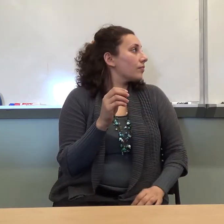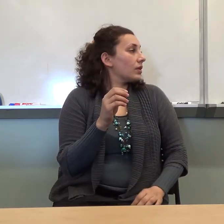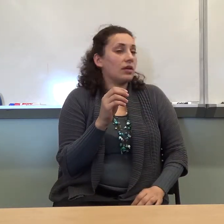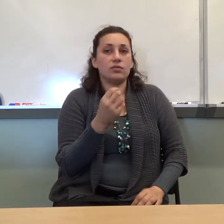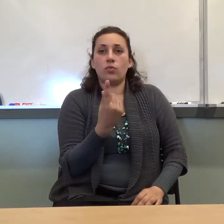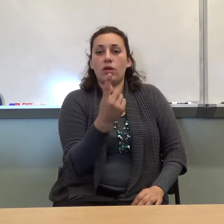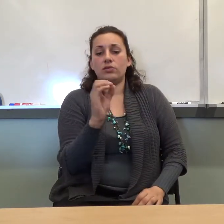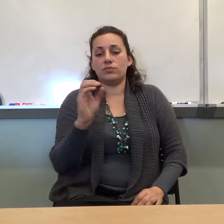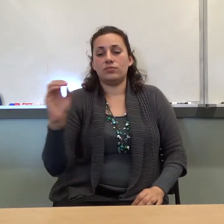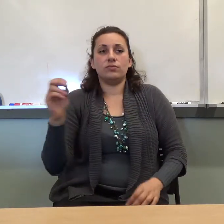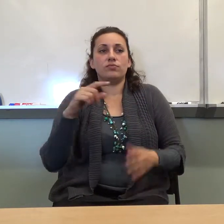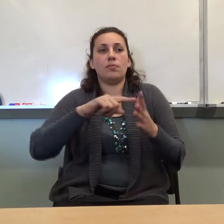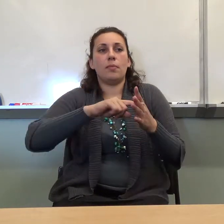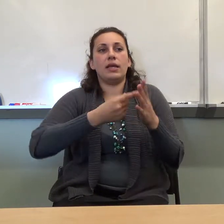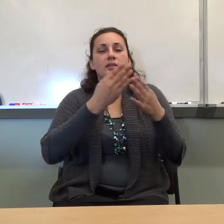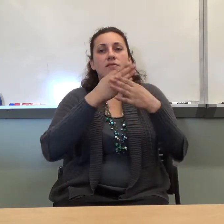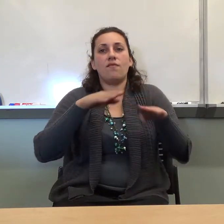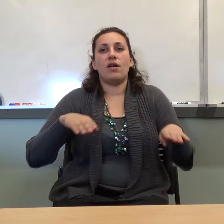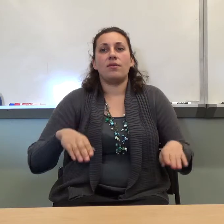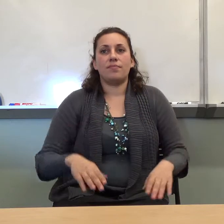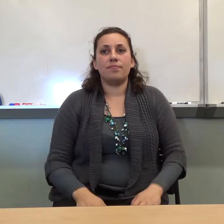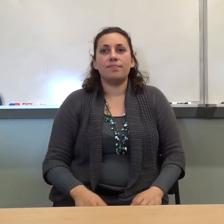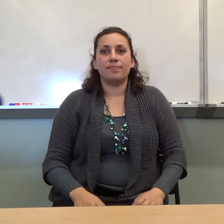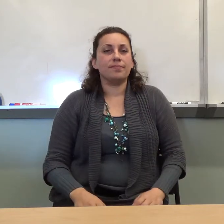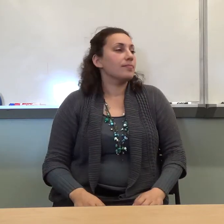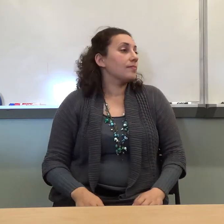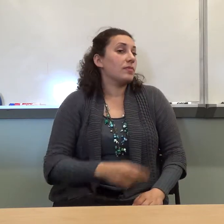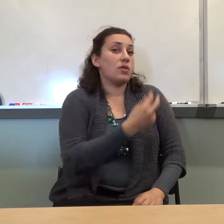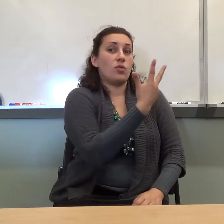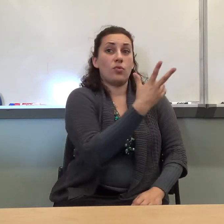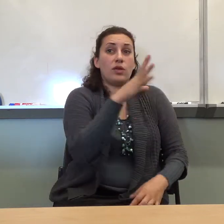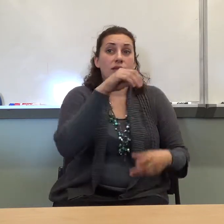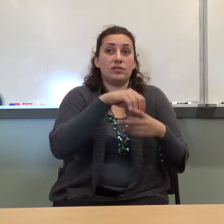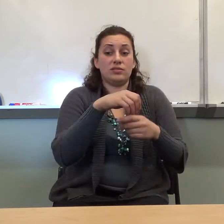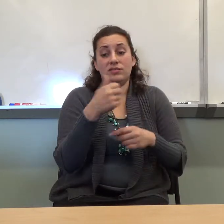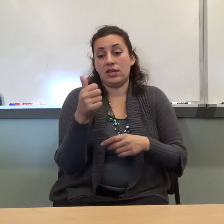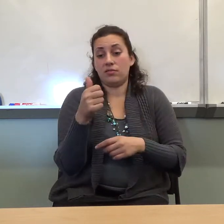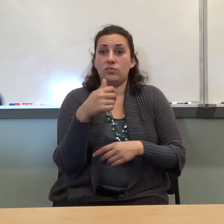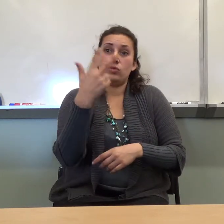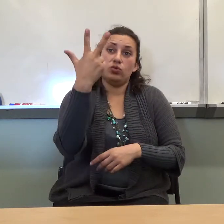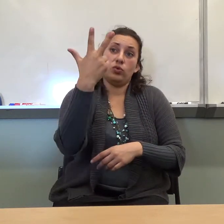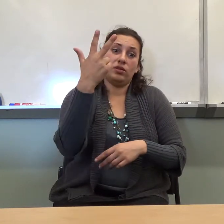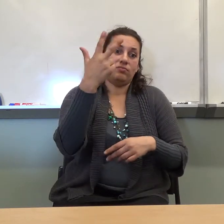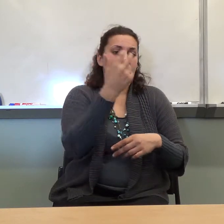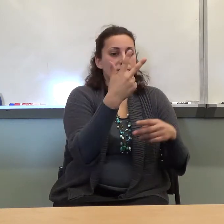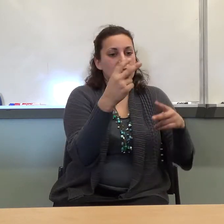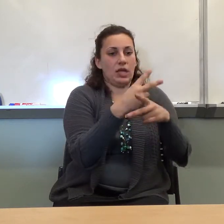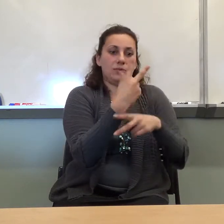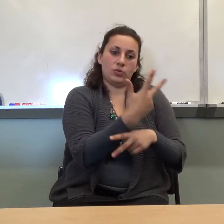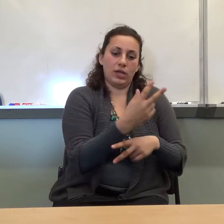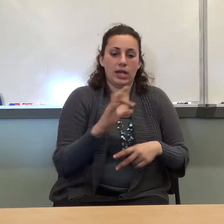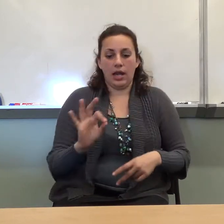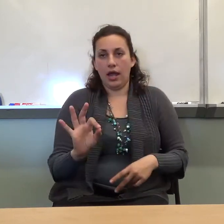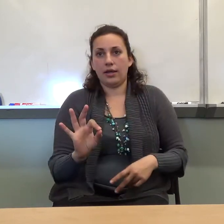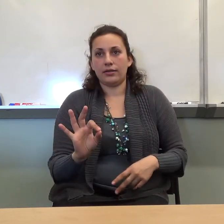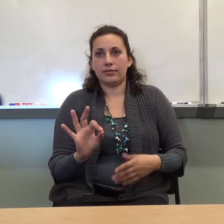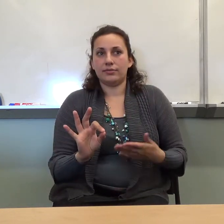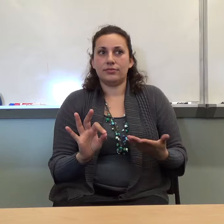start dividing. And so 3 into 10 would go 3 times, and so forth. And the repetition